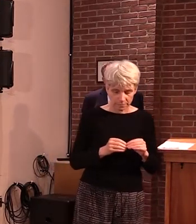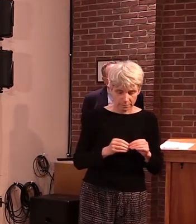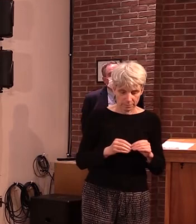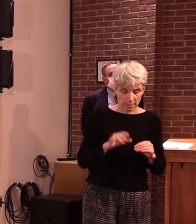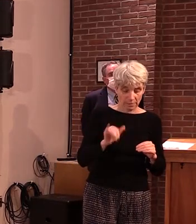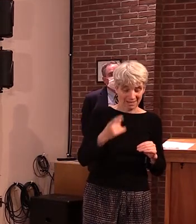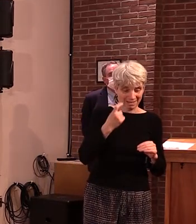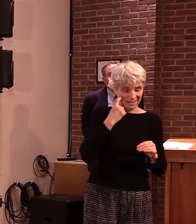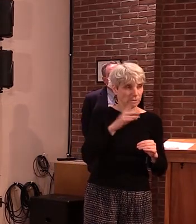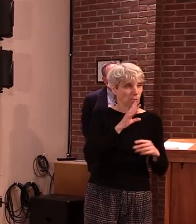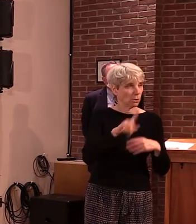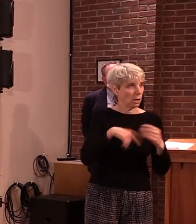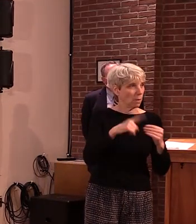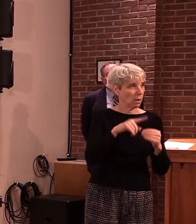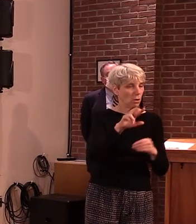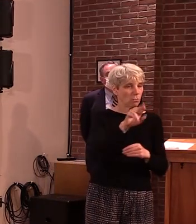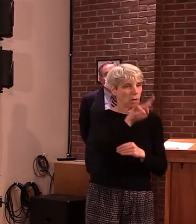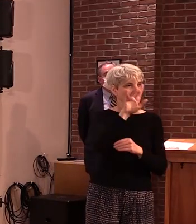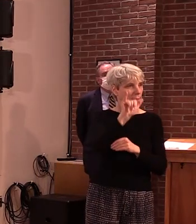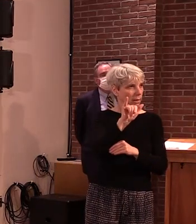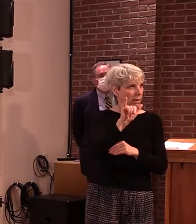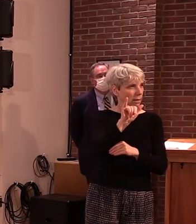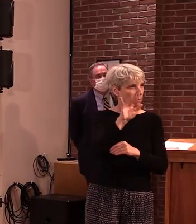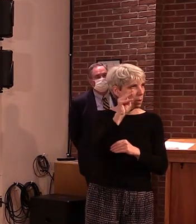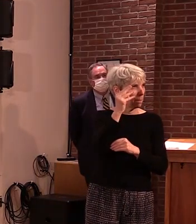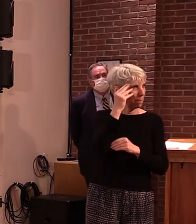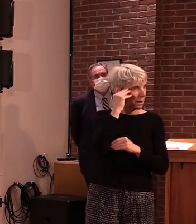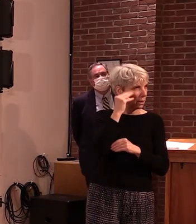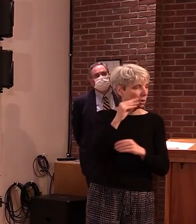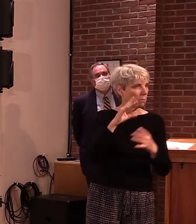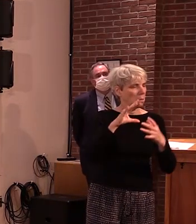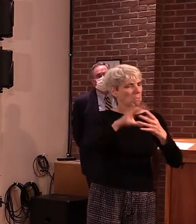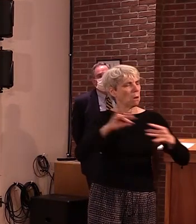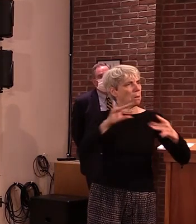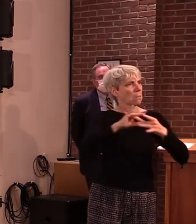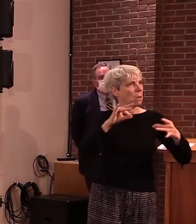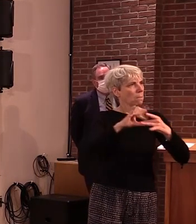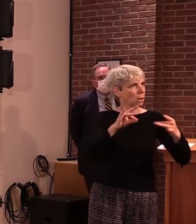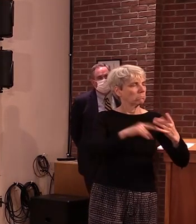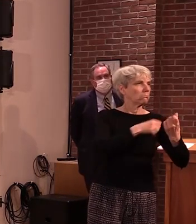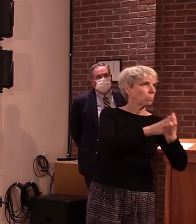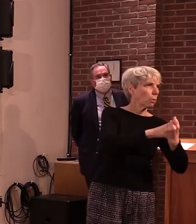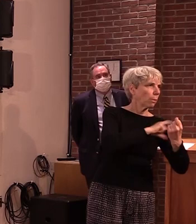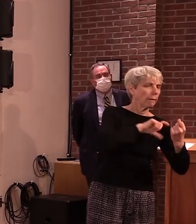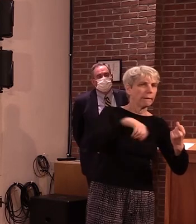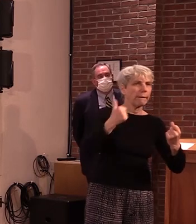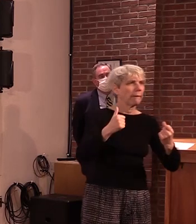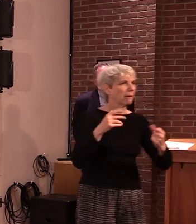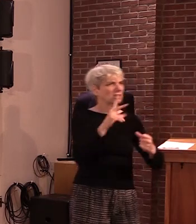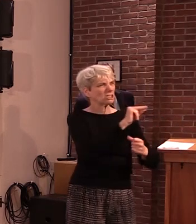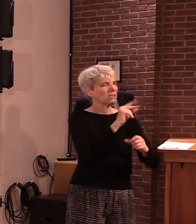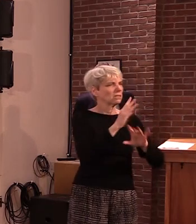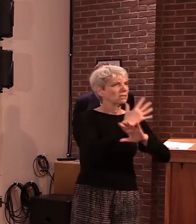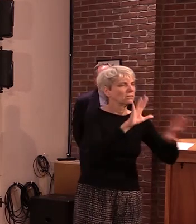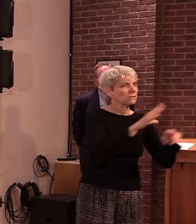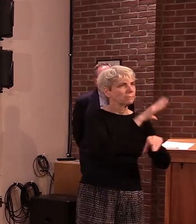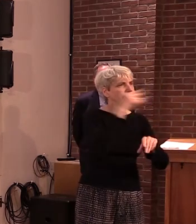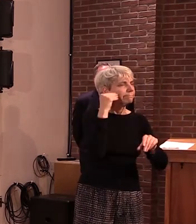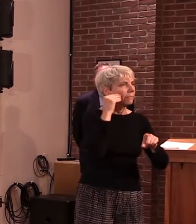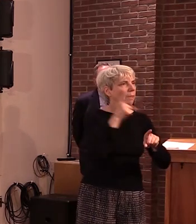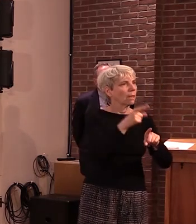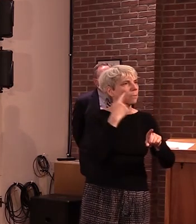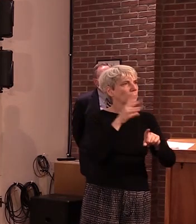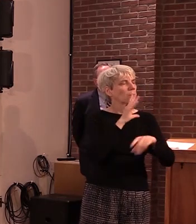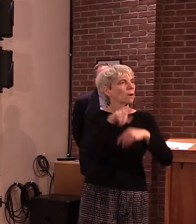at that rally, a couple of them were speakers, and they were talking about the fact that it is a